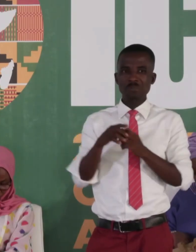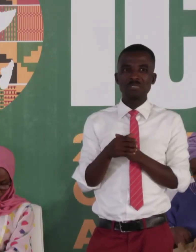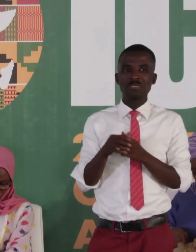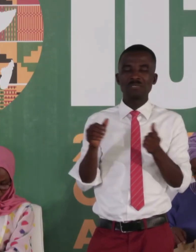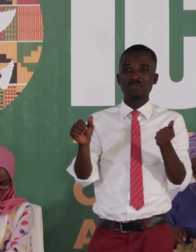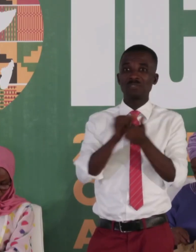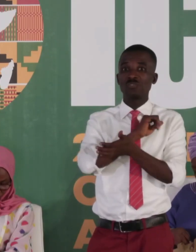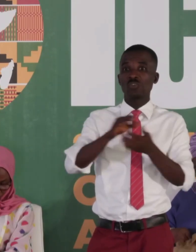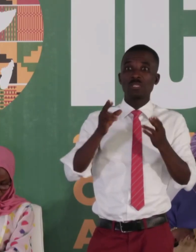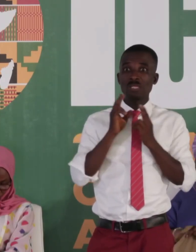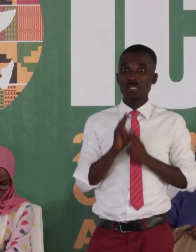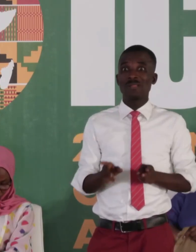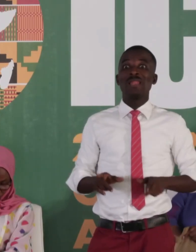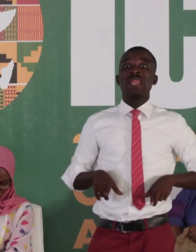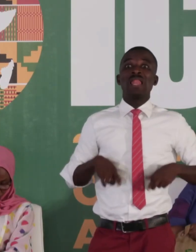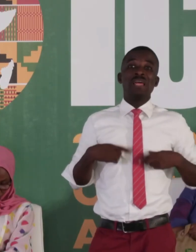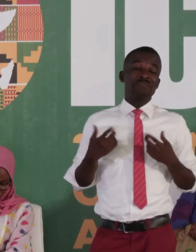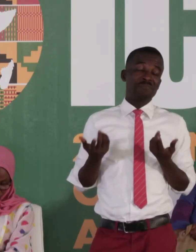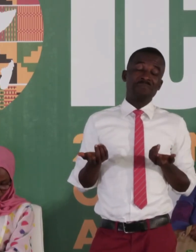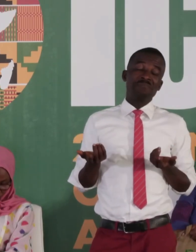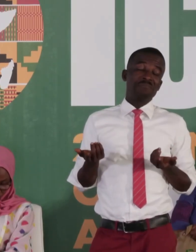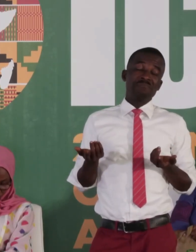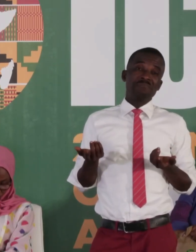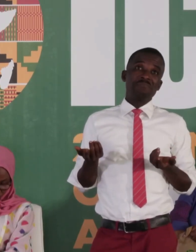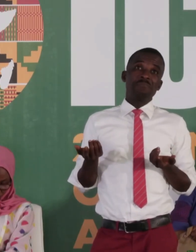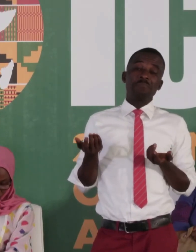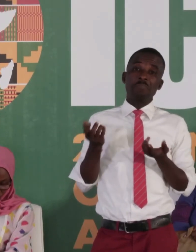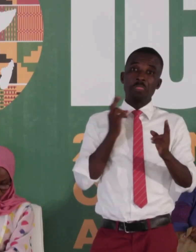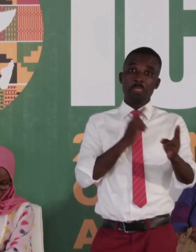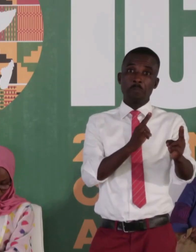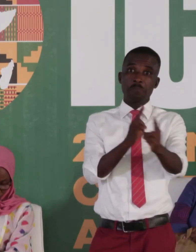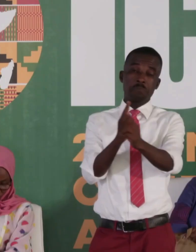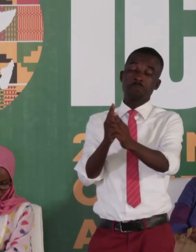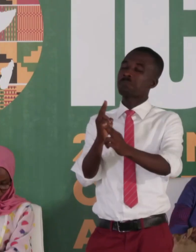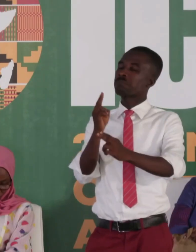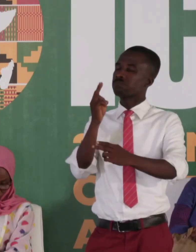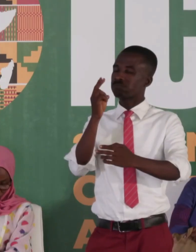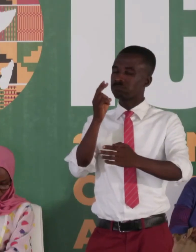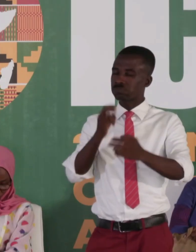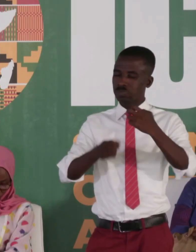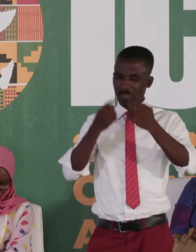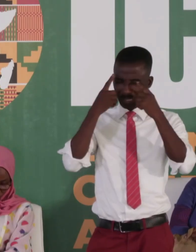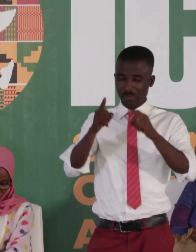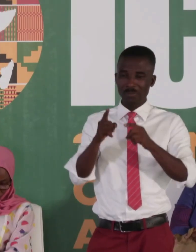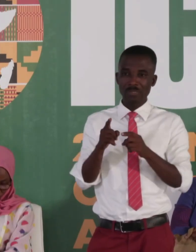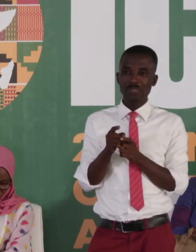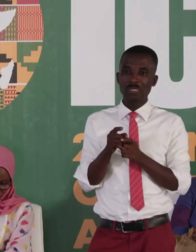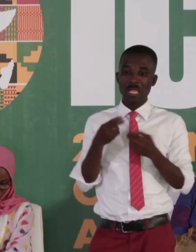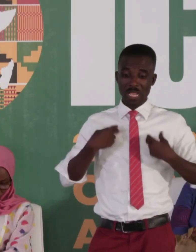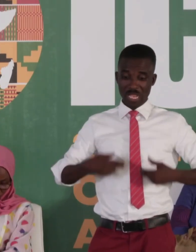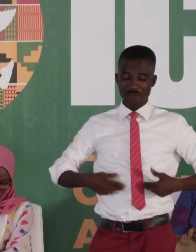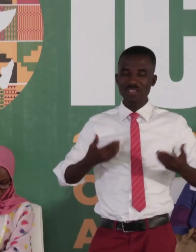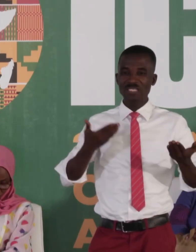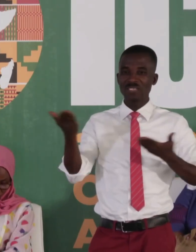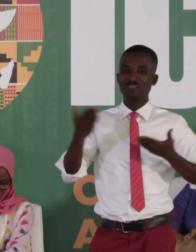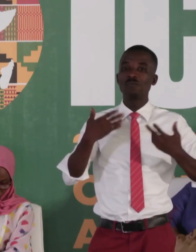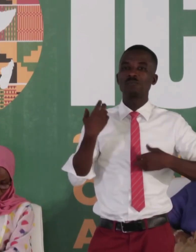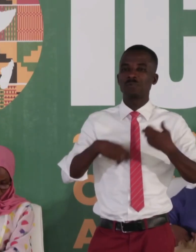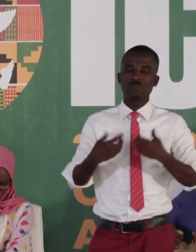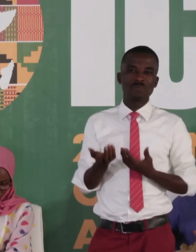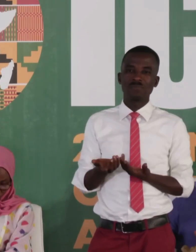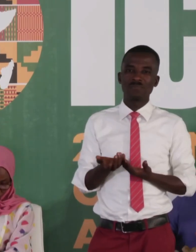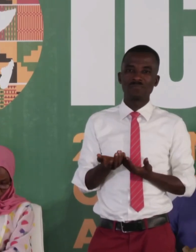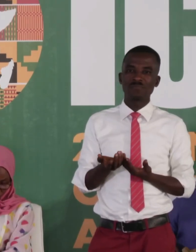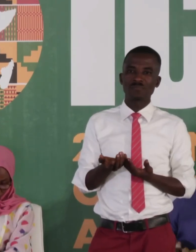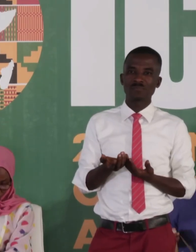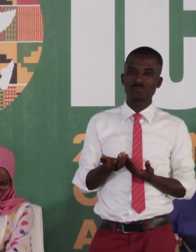causes stress. And more importantly, conflict affects having access to health services. Okay, next